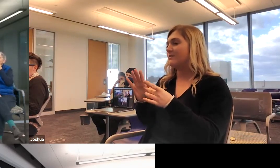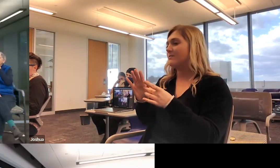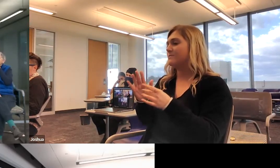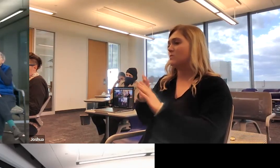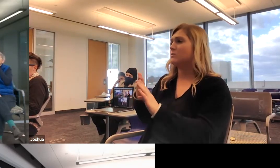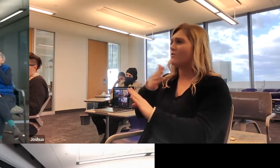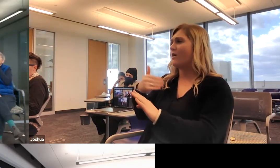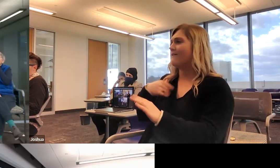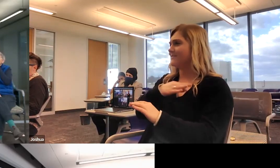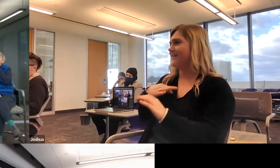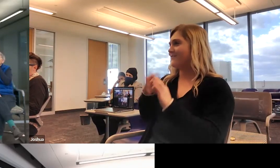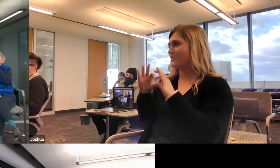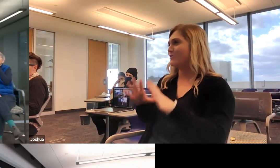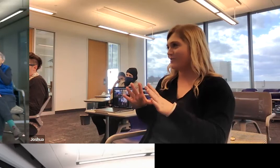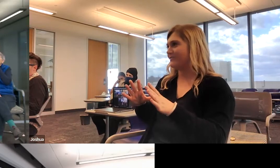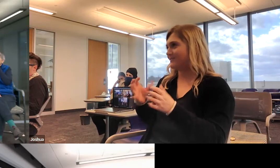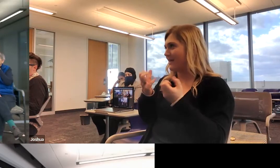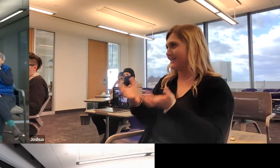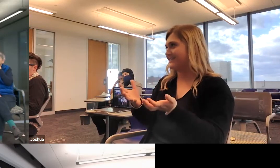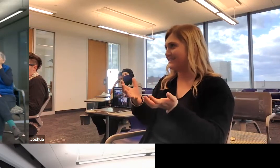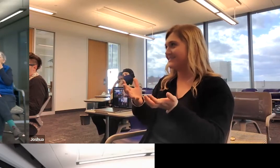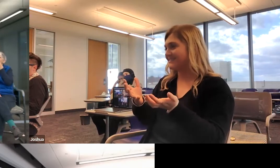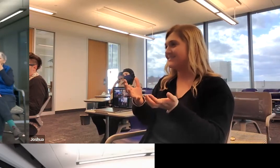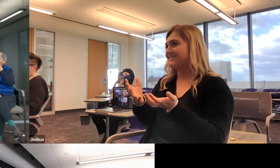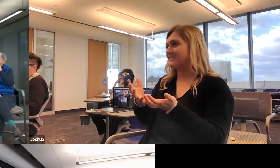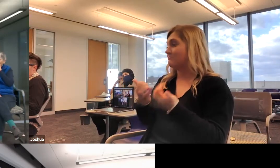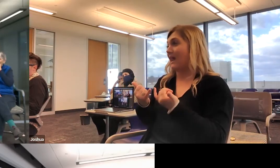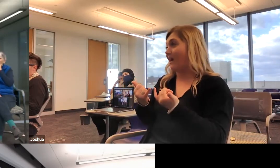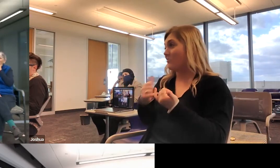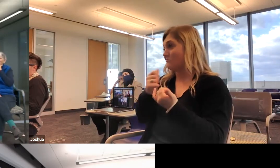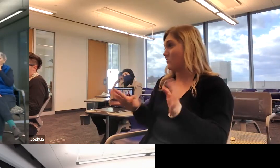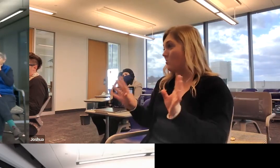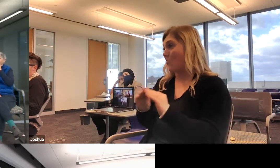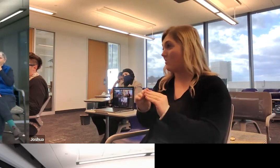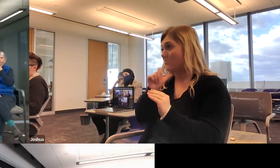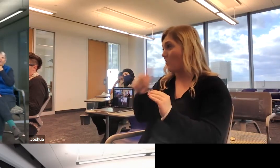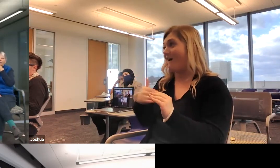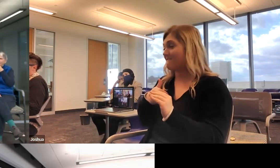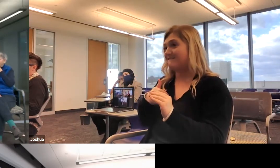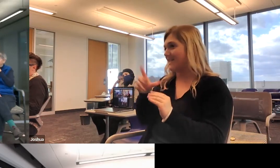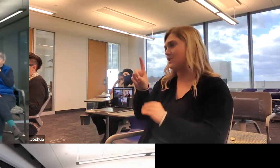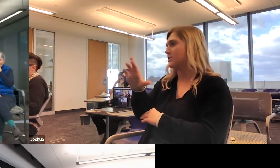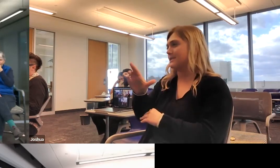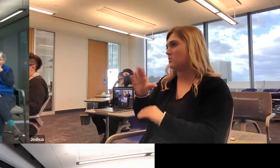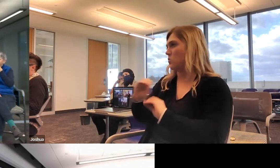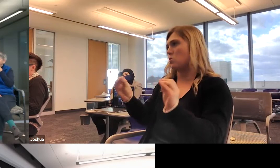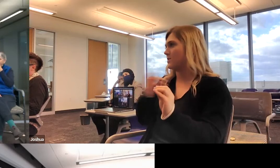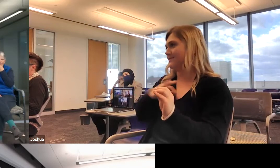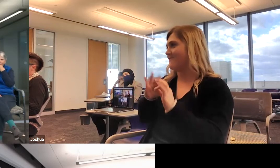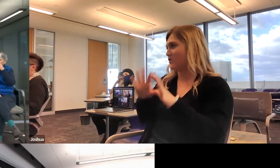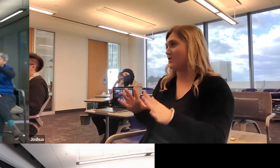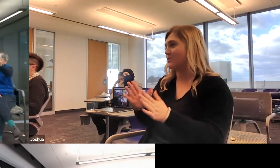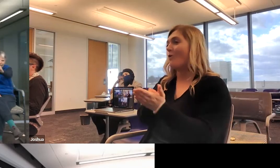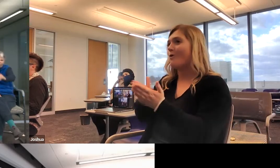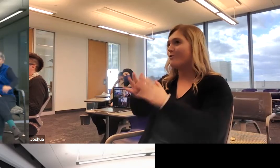used to be staff interpreters, there are no more staff interpreters at the DIC. So it's all through